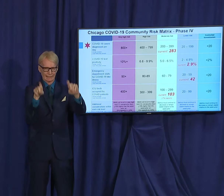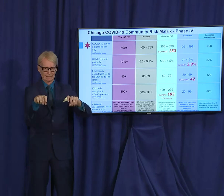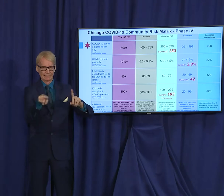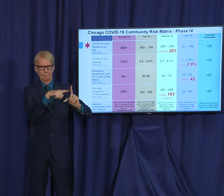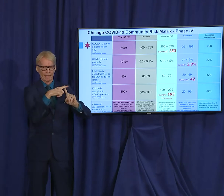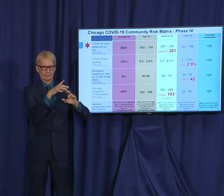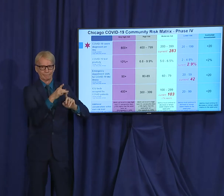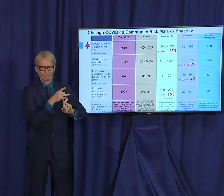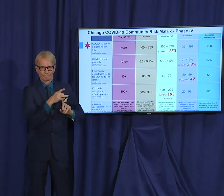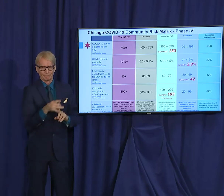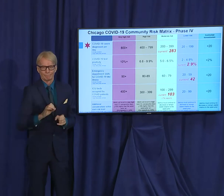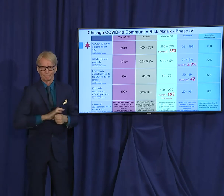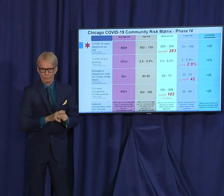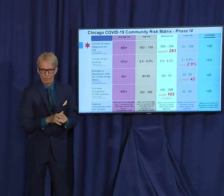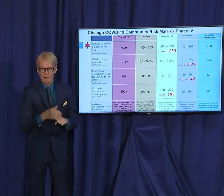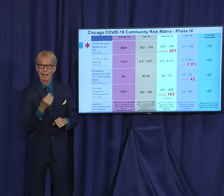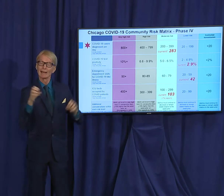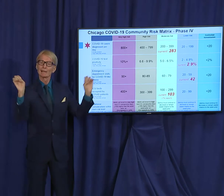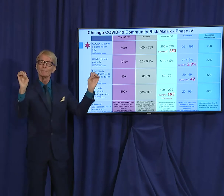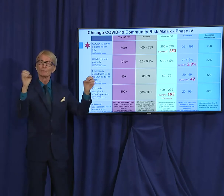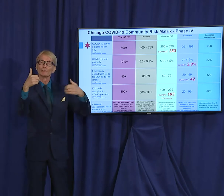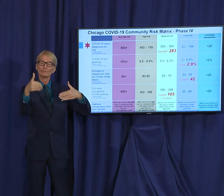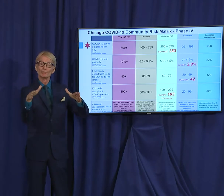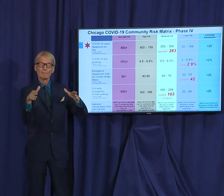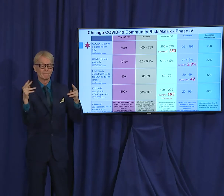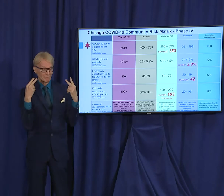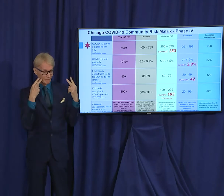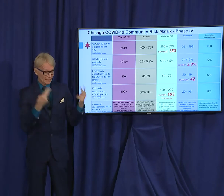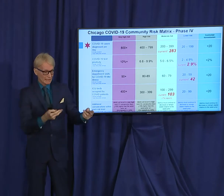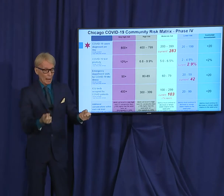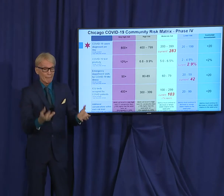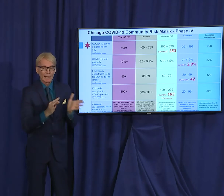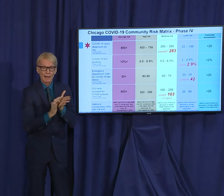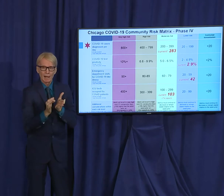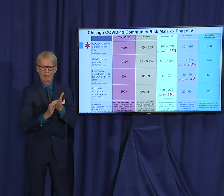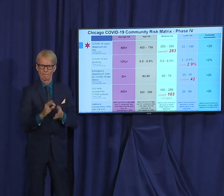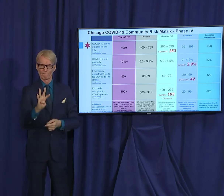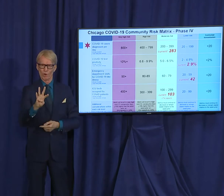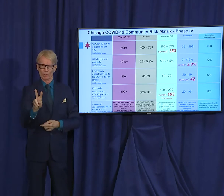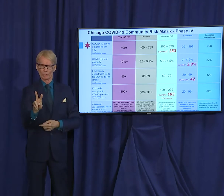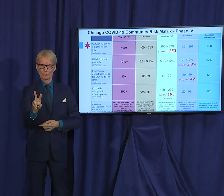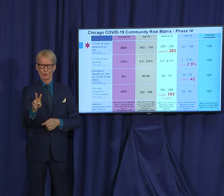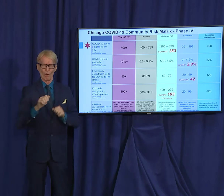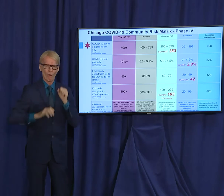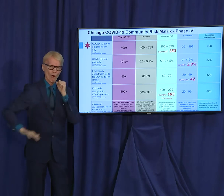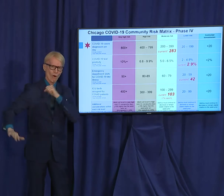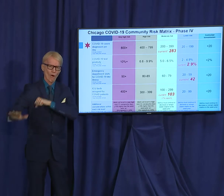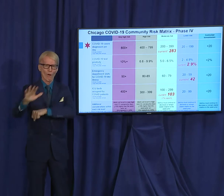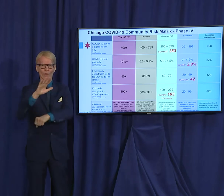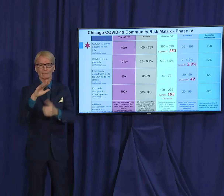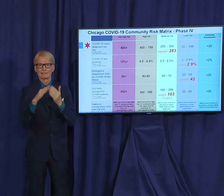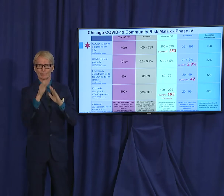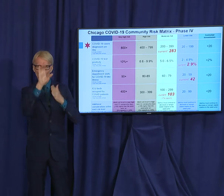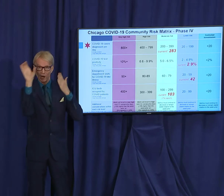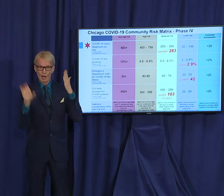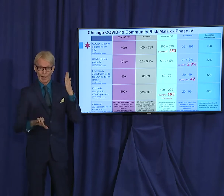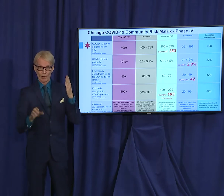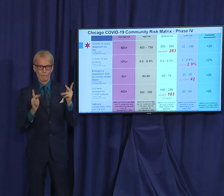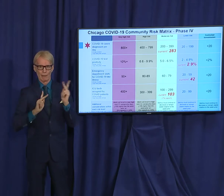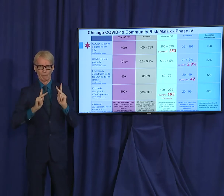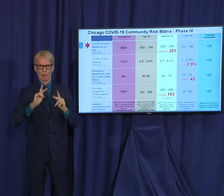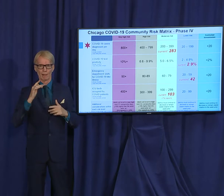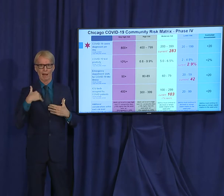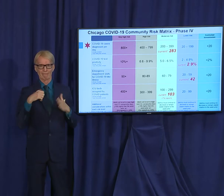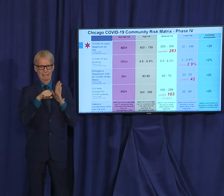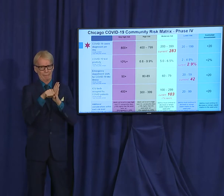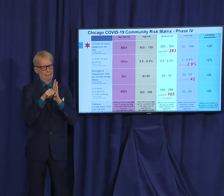for emergency department visits, seeing just 42 visits a day across all Chicago hospitals with people coming in with symptoms that